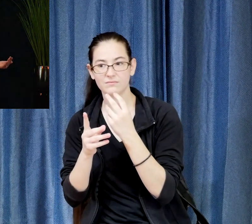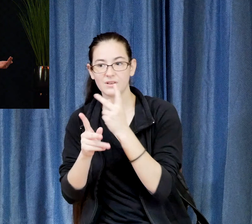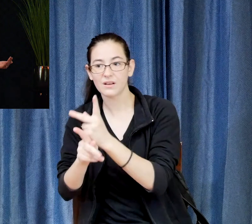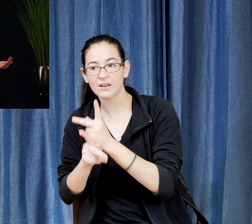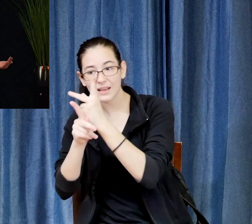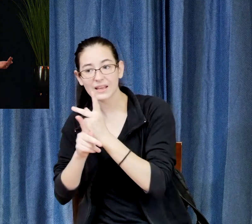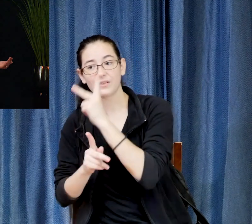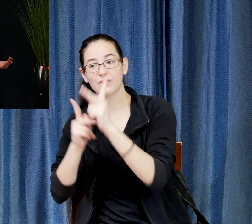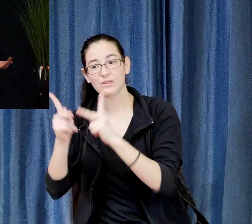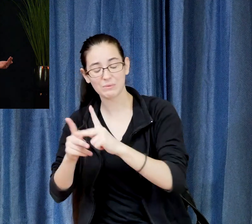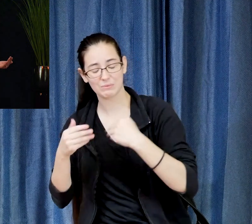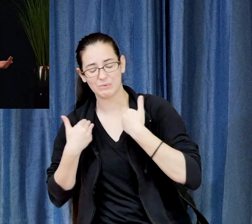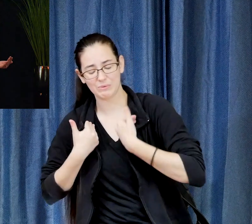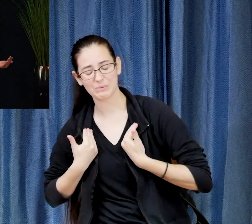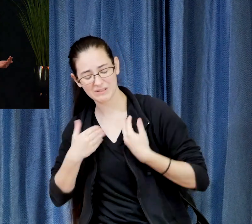grieving.